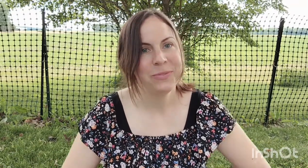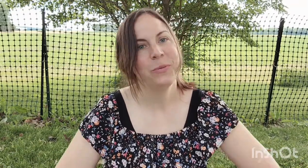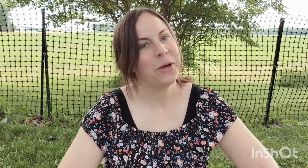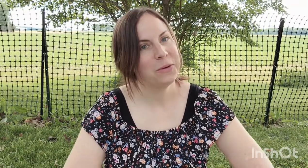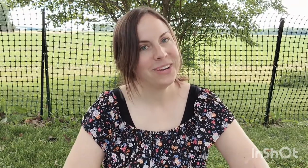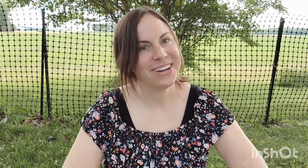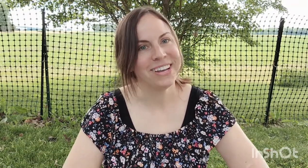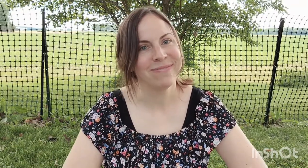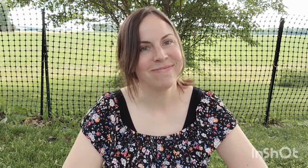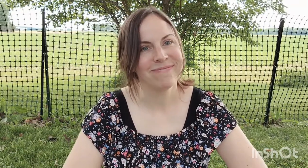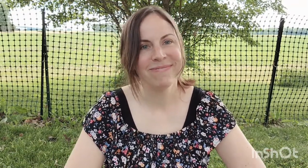while you're eating.